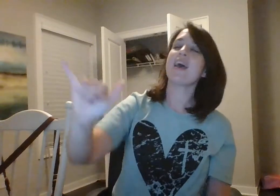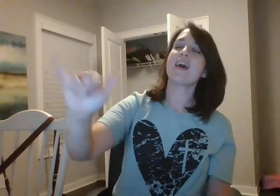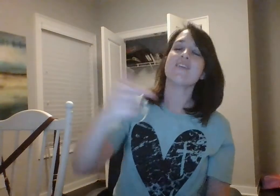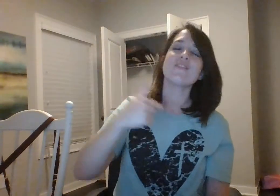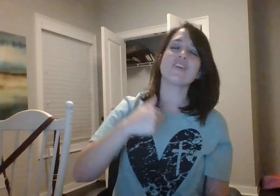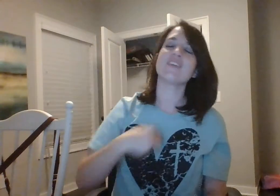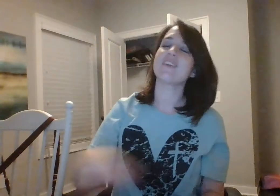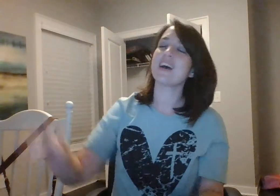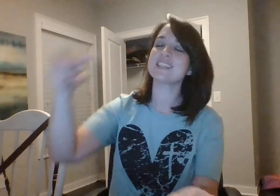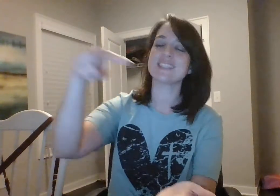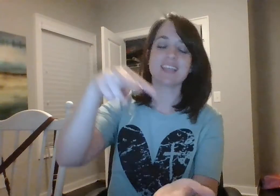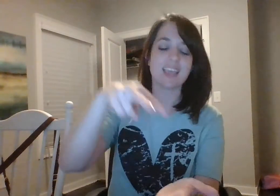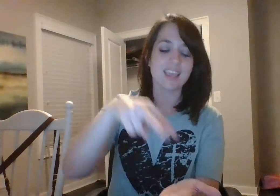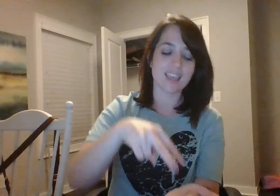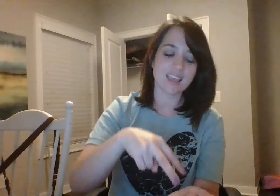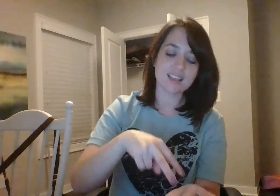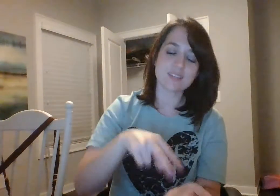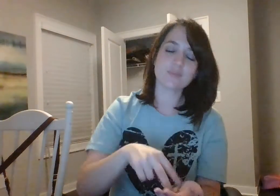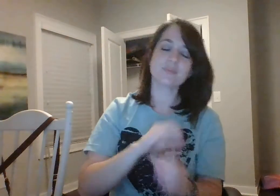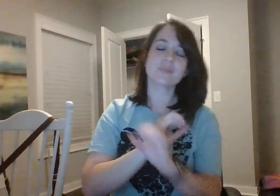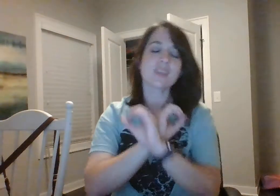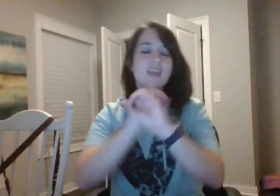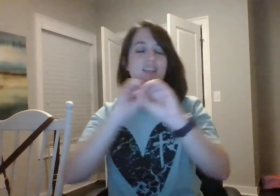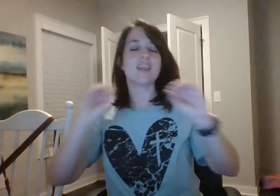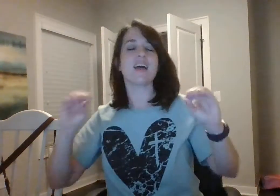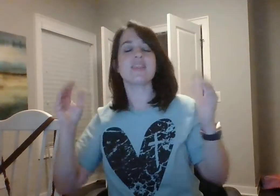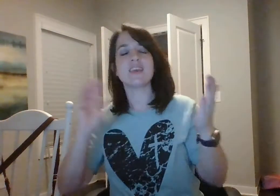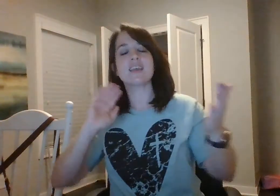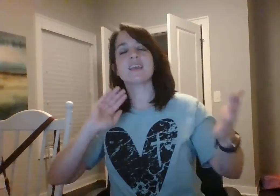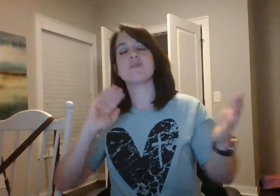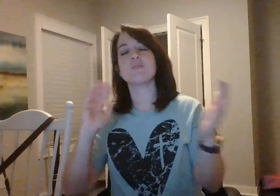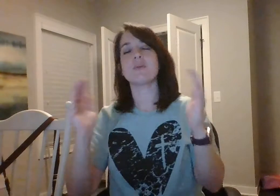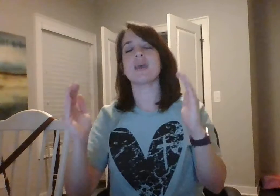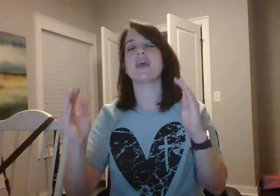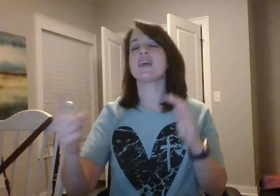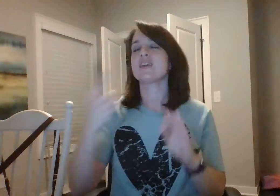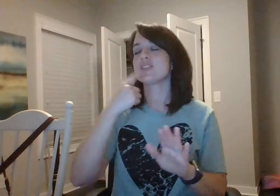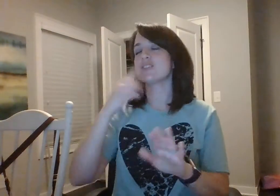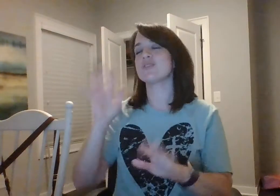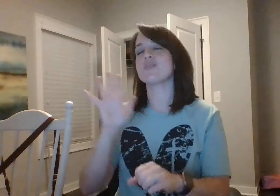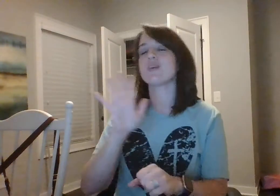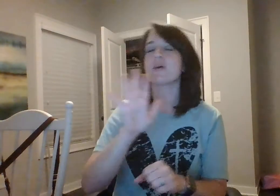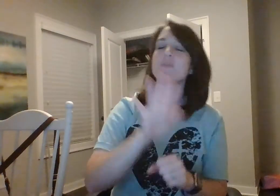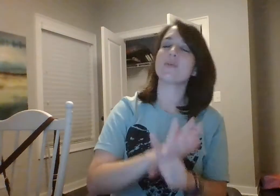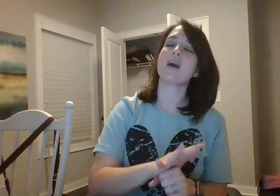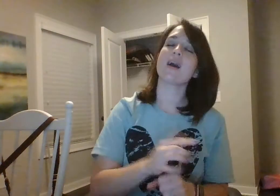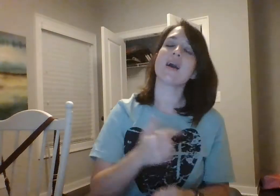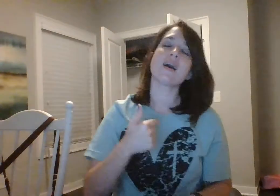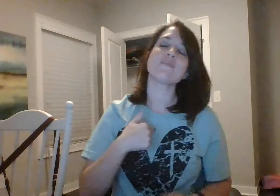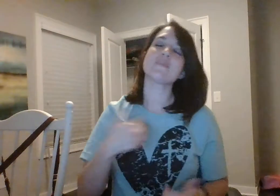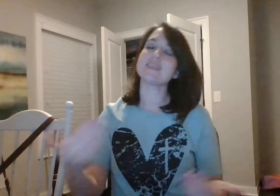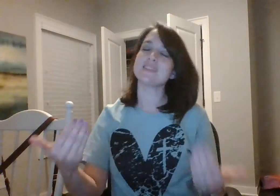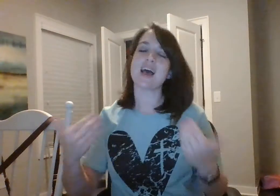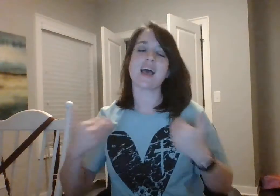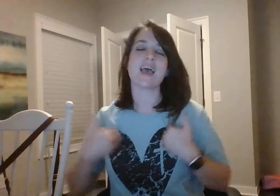I stand. Nothing can raise to the promise I